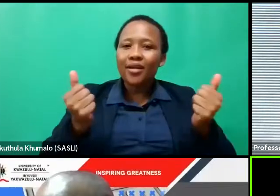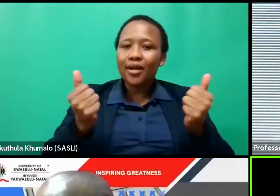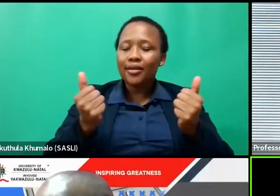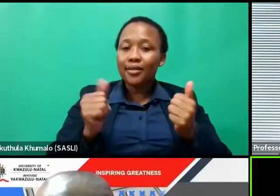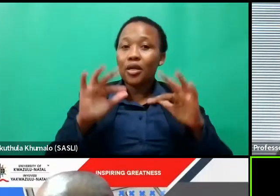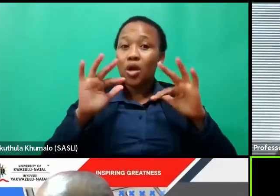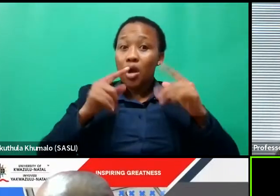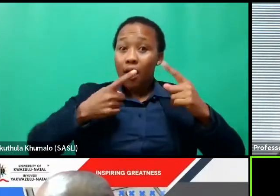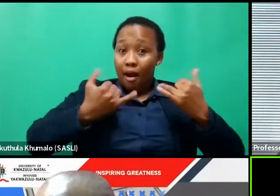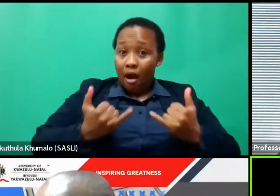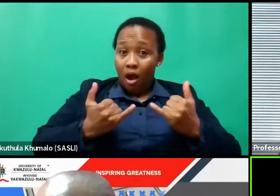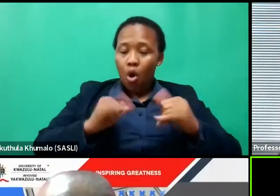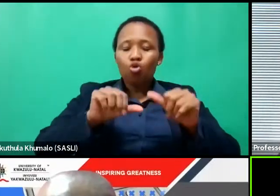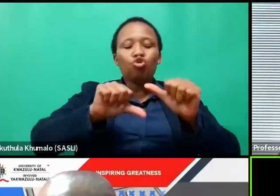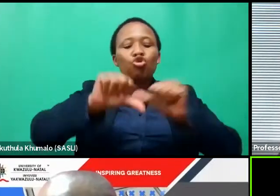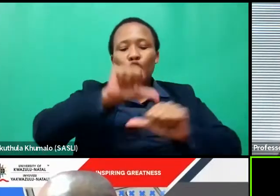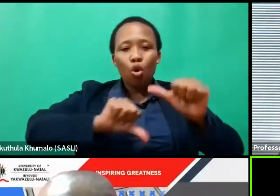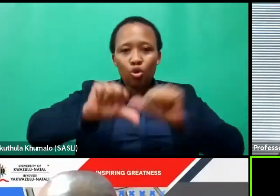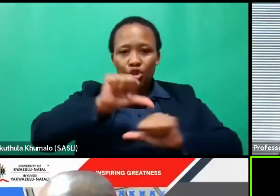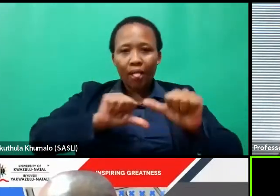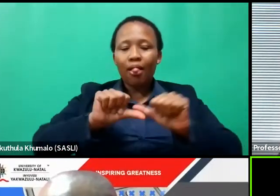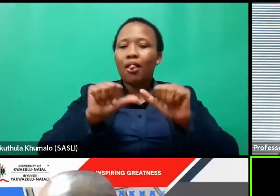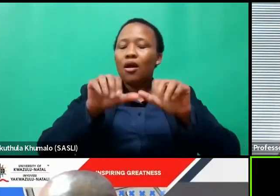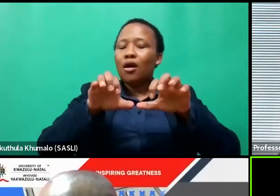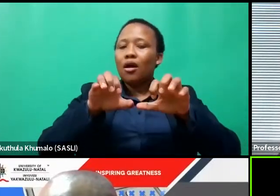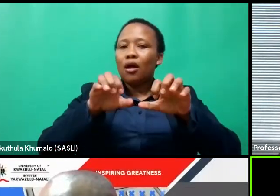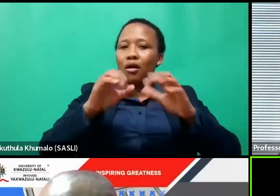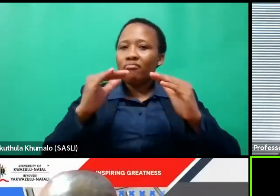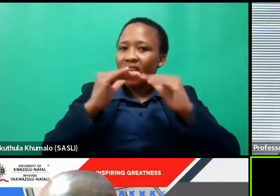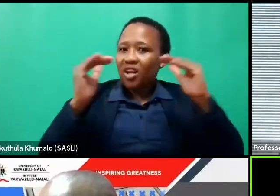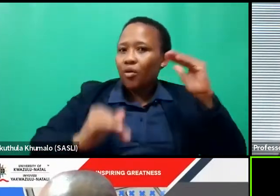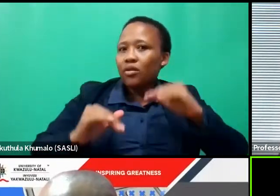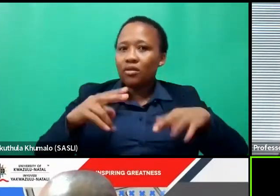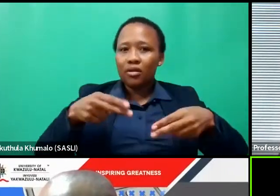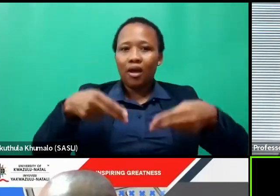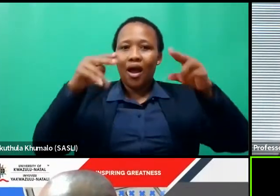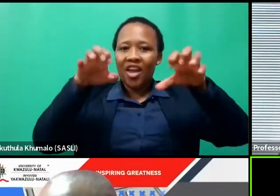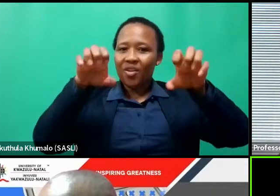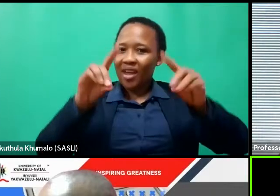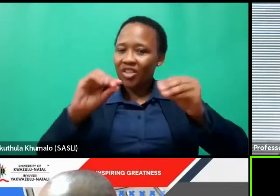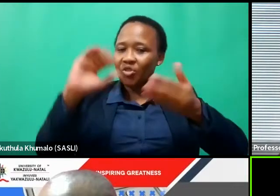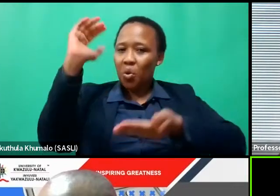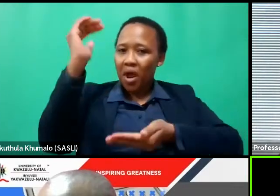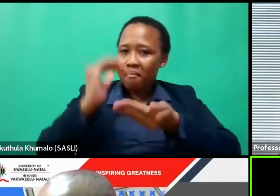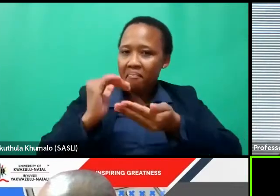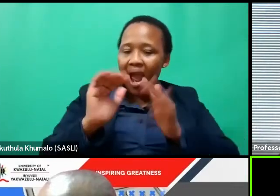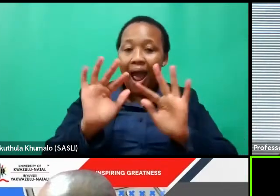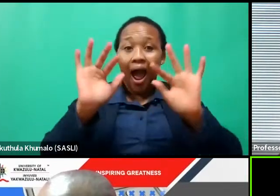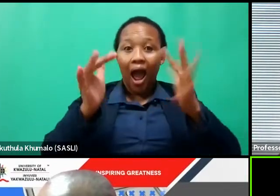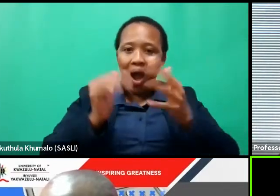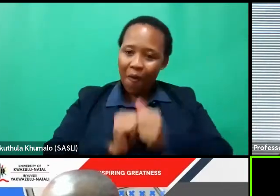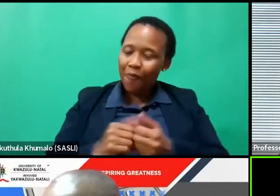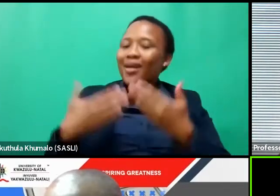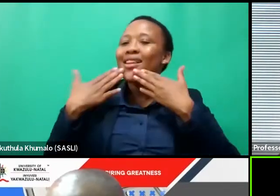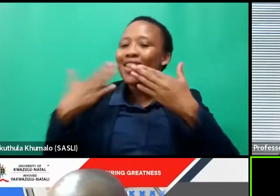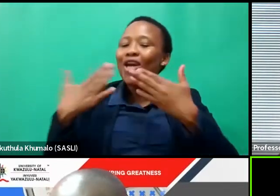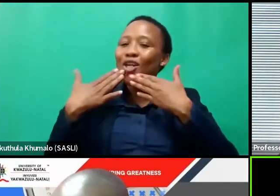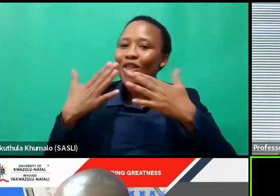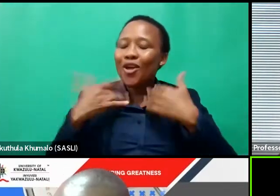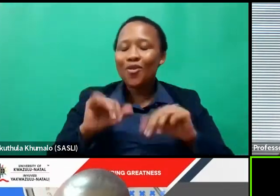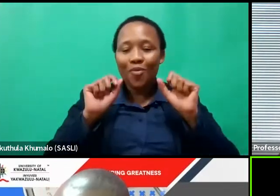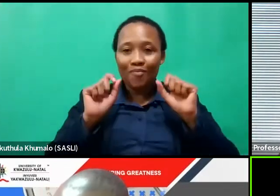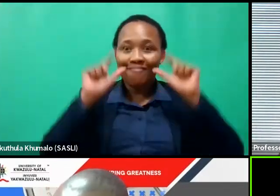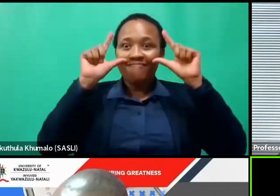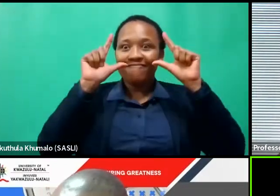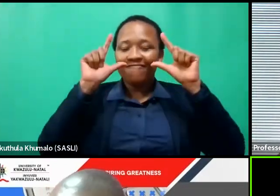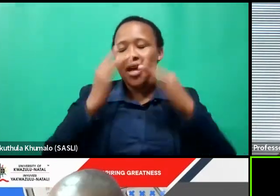and educational inequities in higher education. And with that, I want to say thank you. You opened my eyes to a lot more as well. And